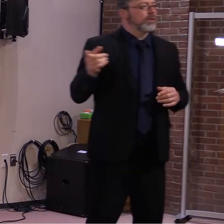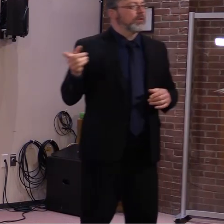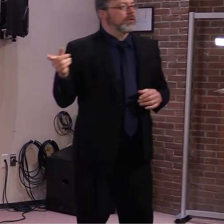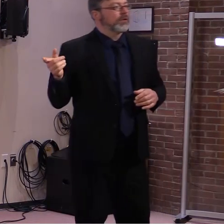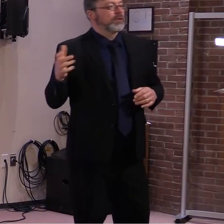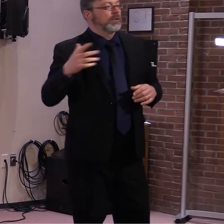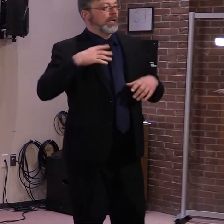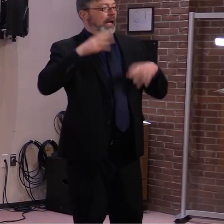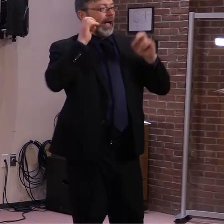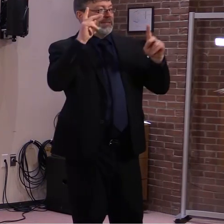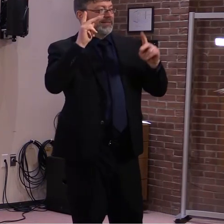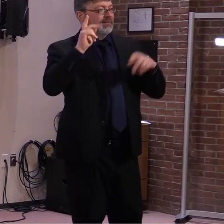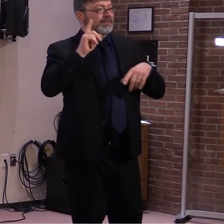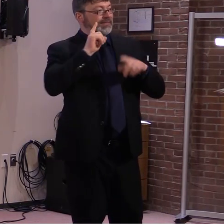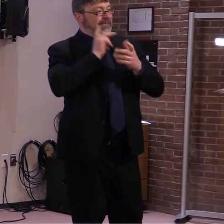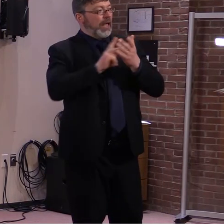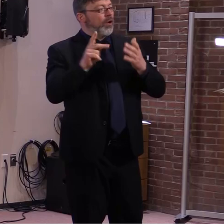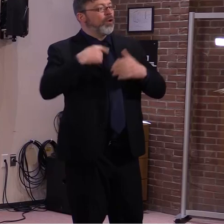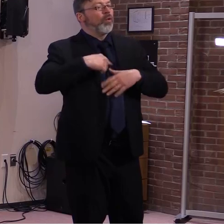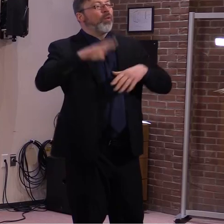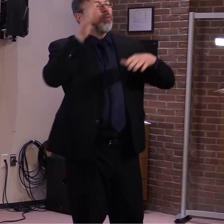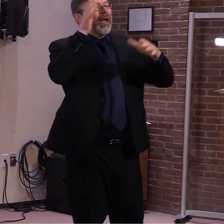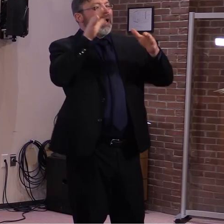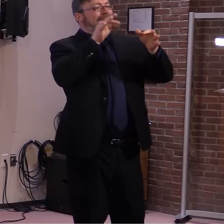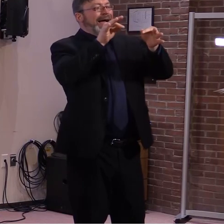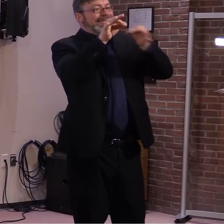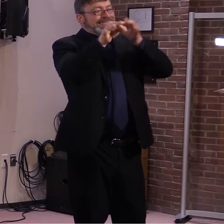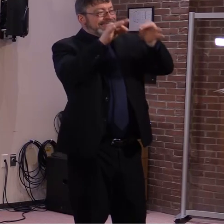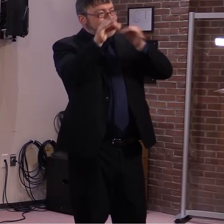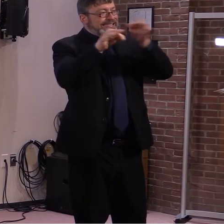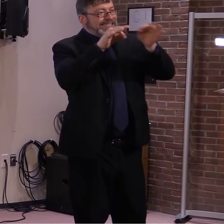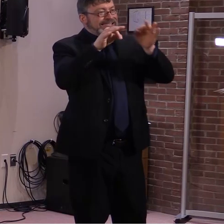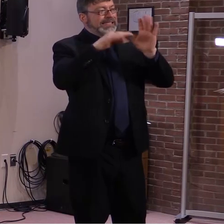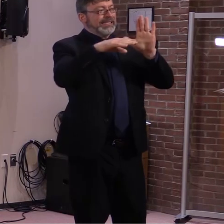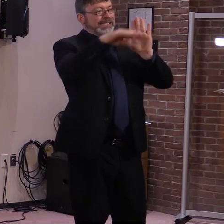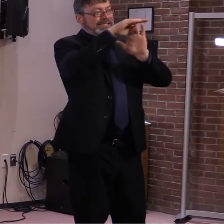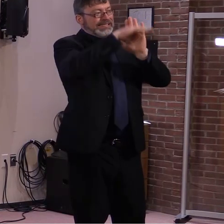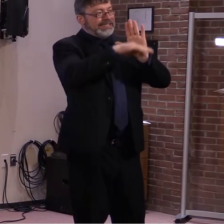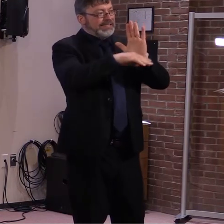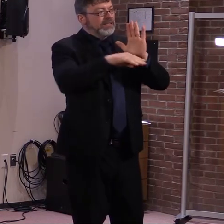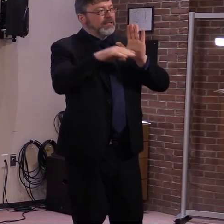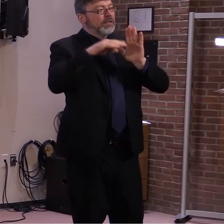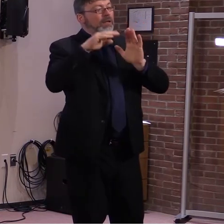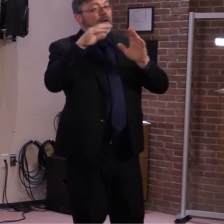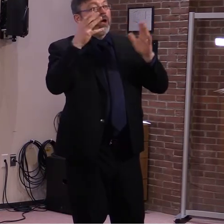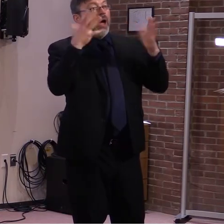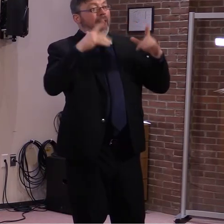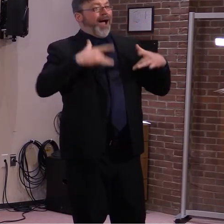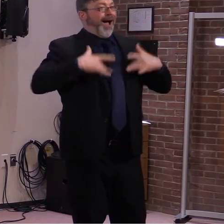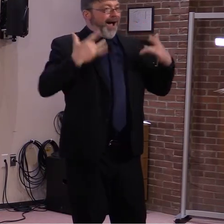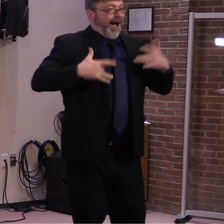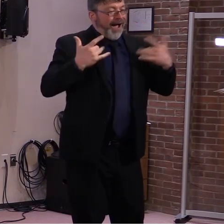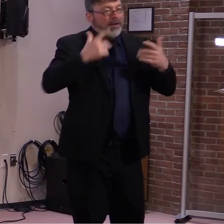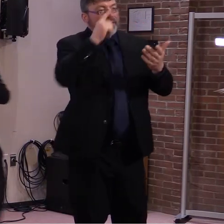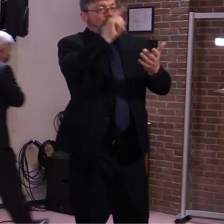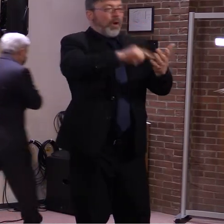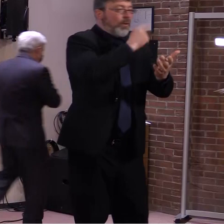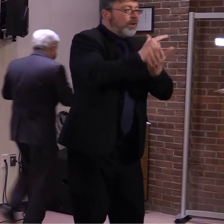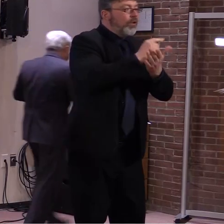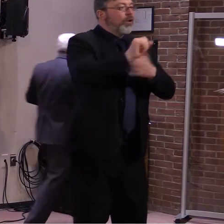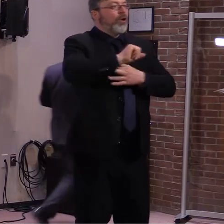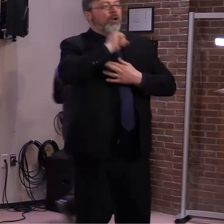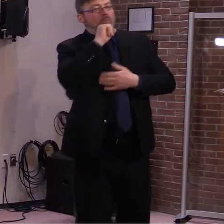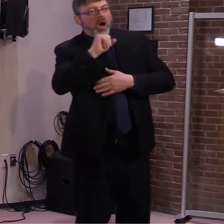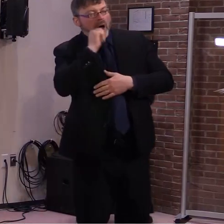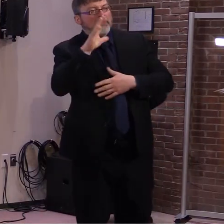will be included in that? Yeah, we'll address all kinds of end-of-year activities, including proms. Okay, great. That's it for me. Thanks.